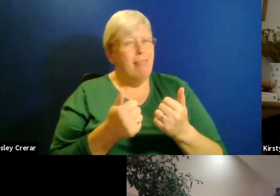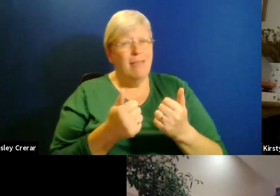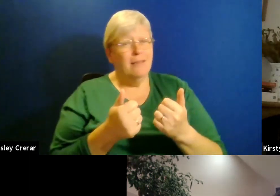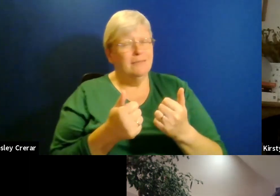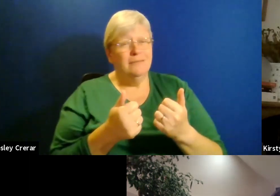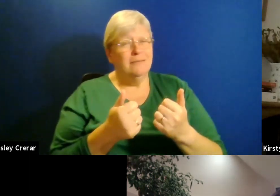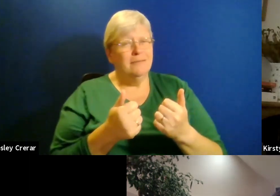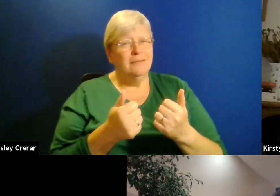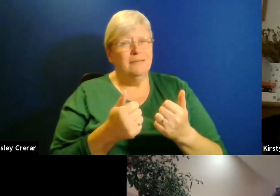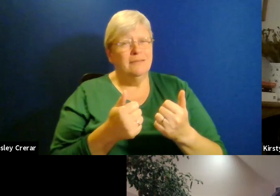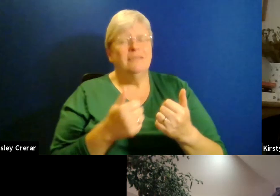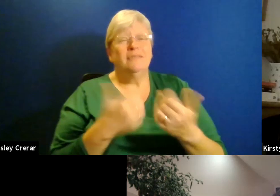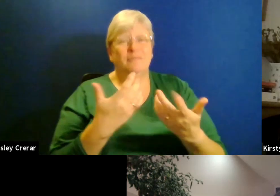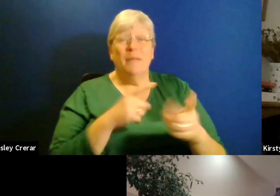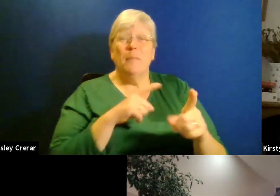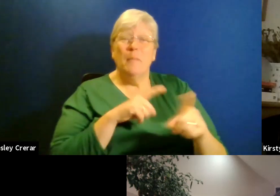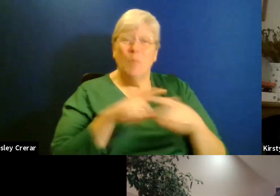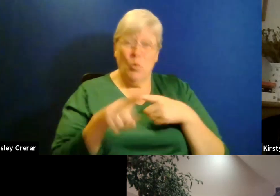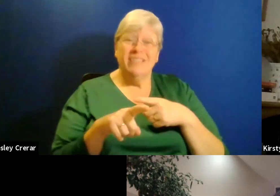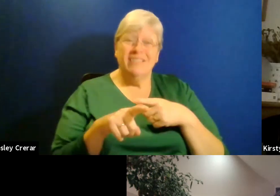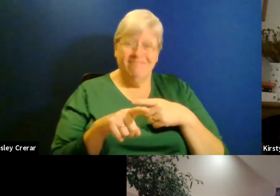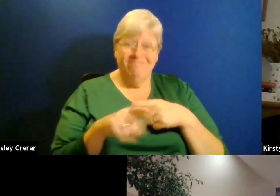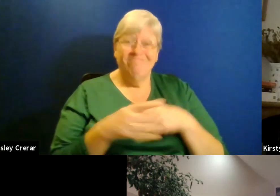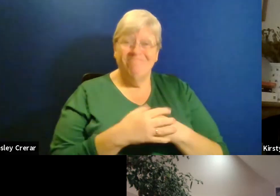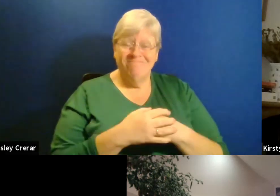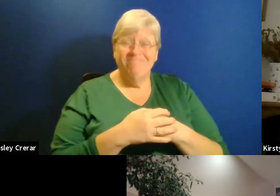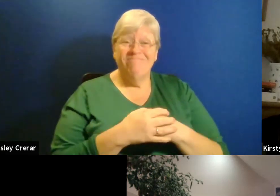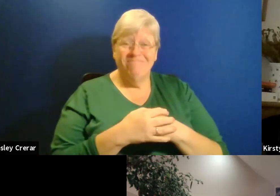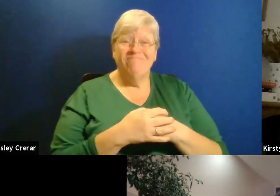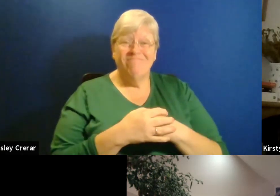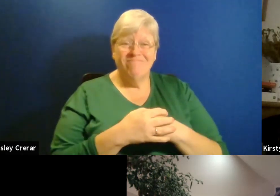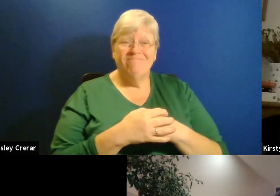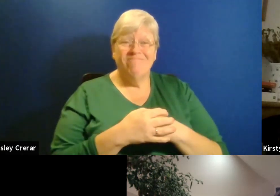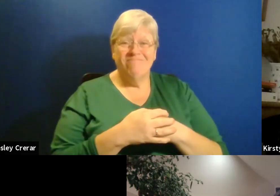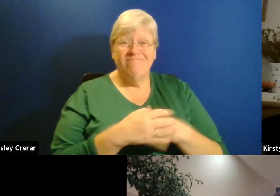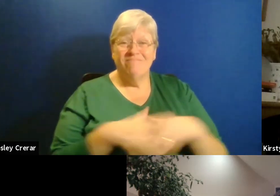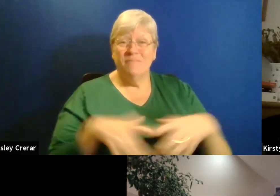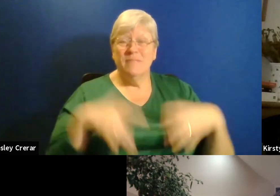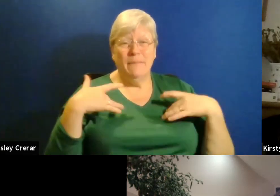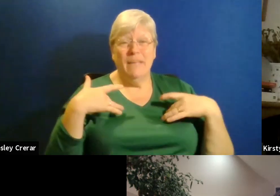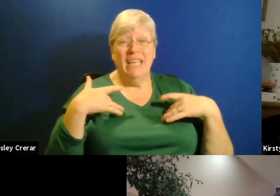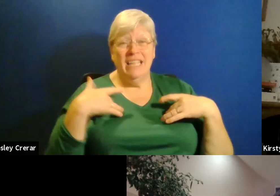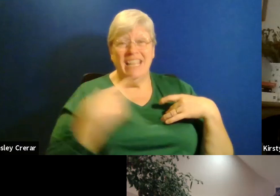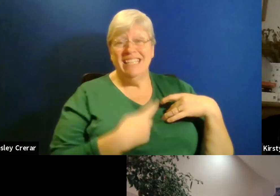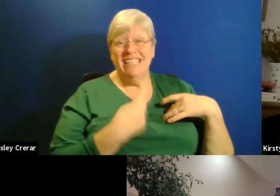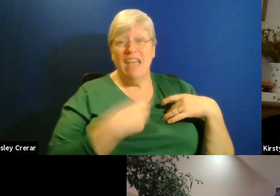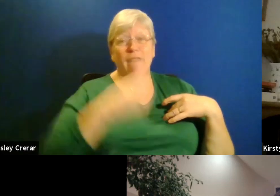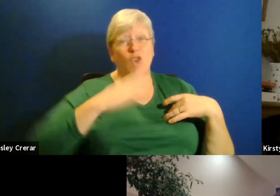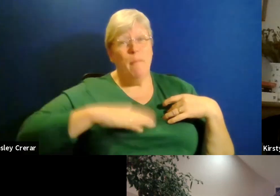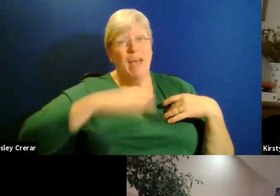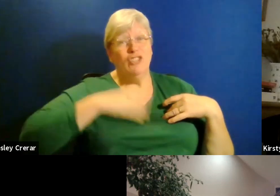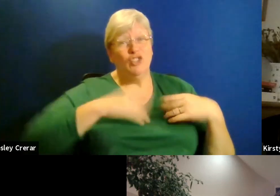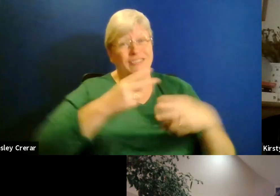be the large majority of times? And that sense of self-compassion and